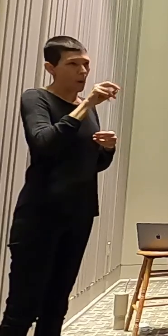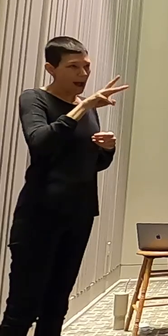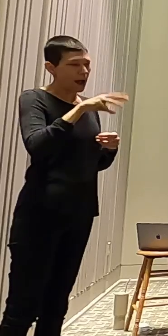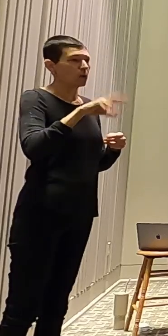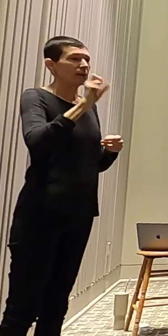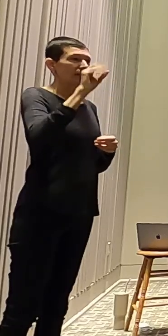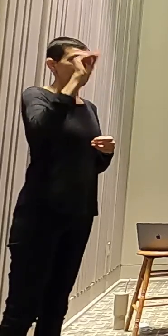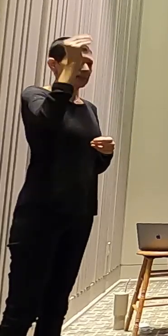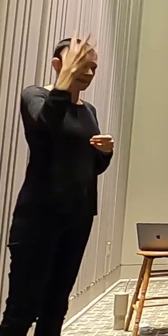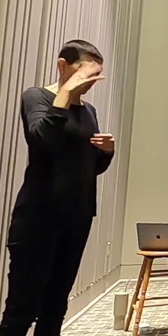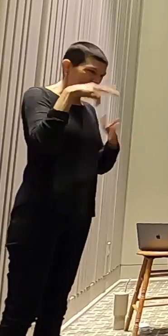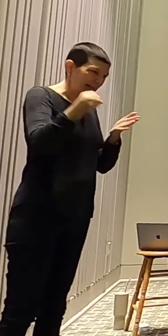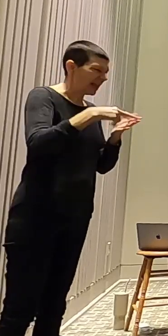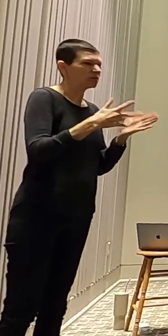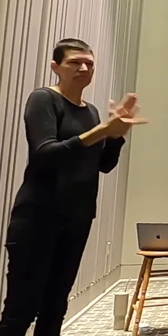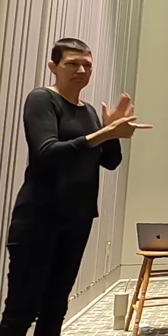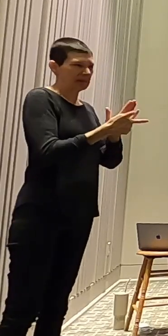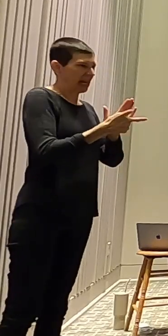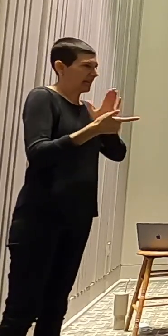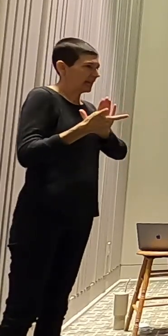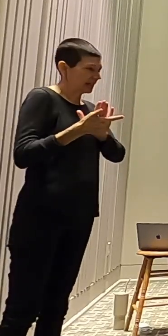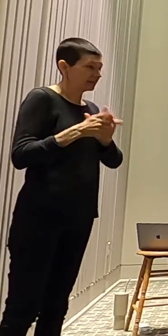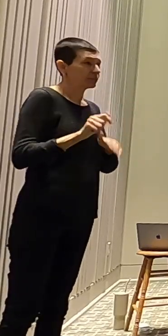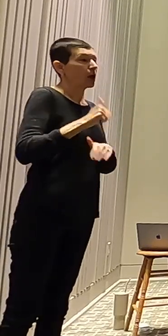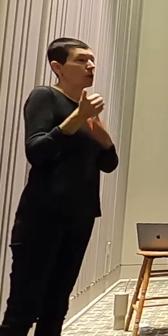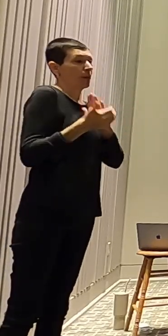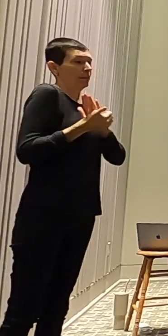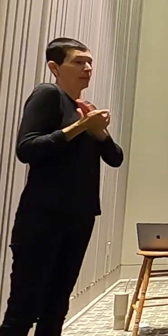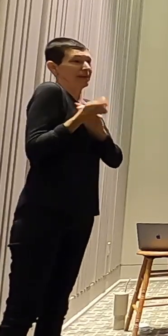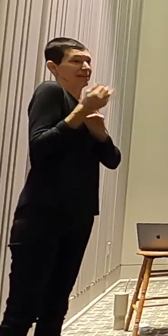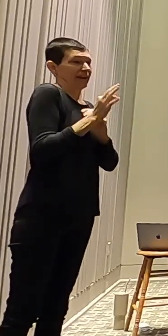dances, were also banned. So another amendment in